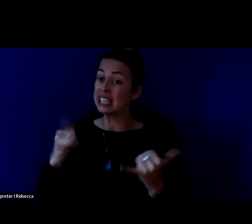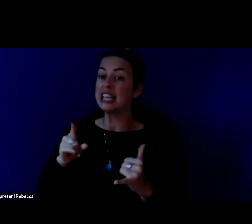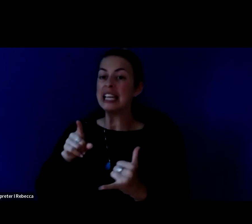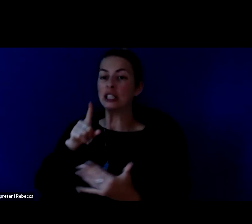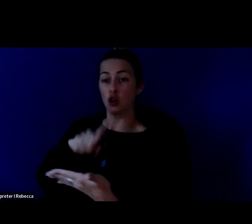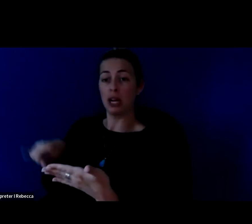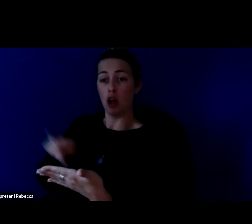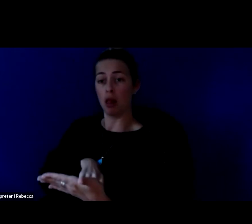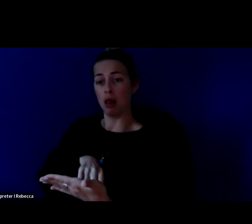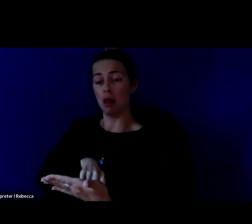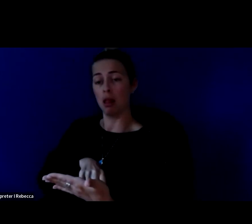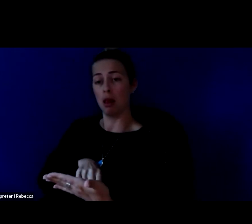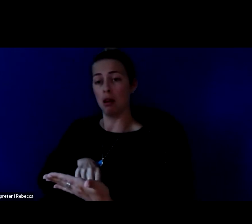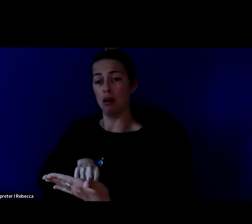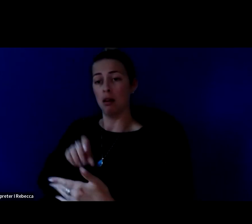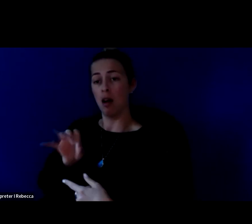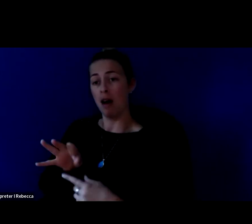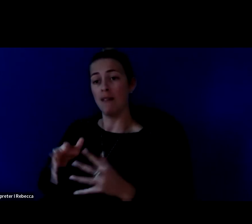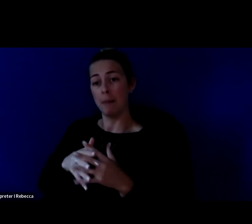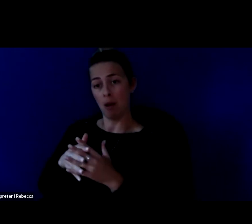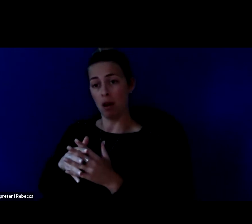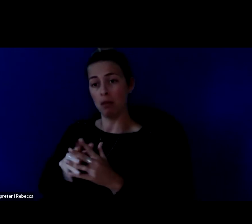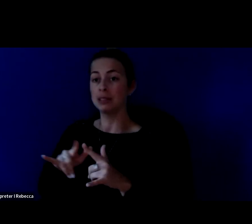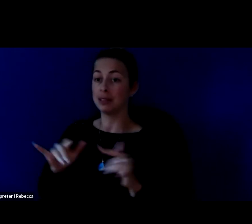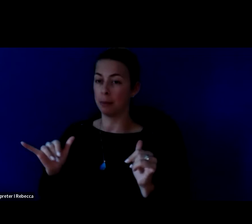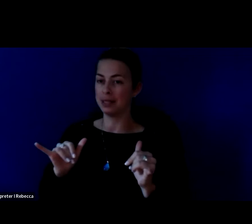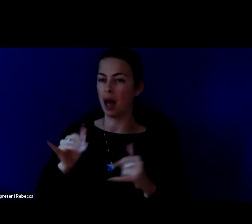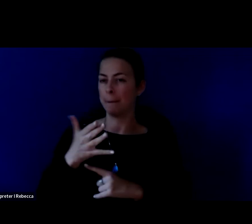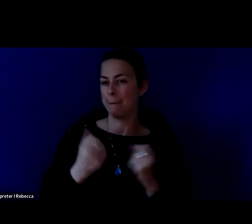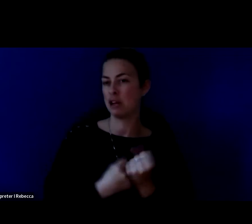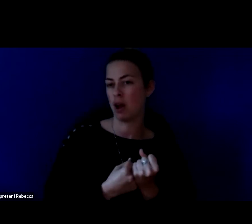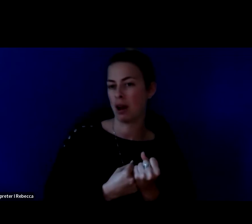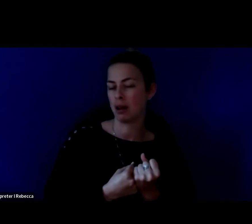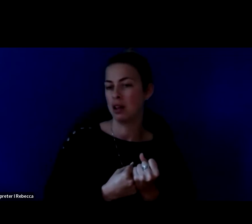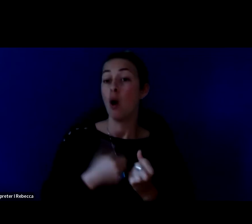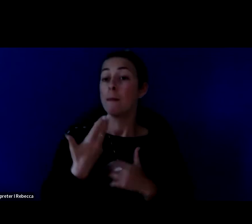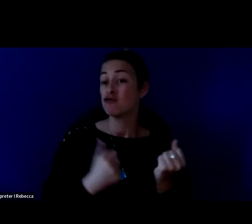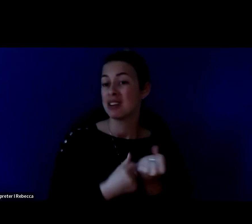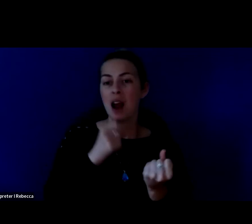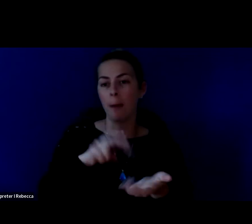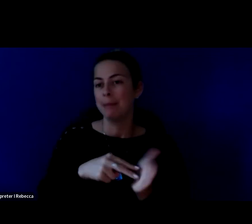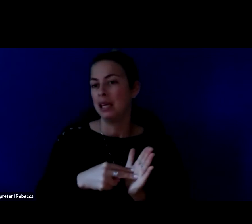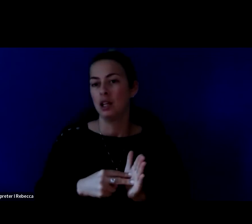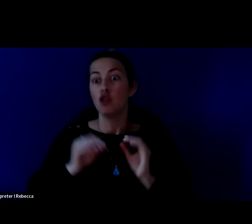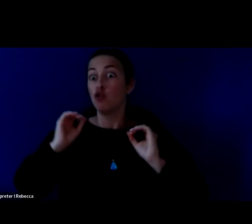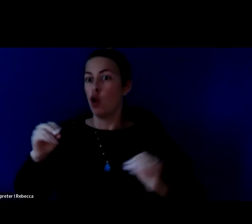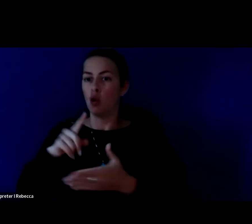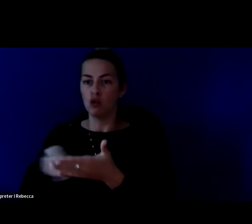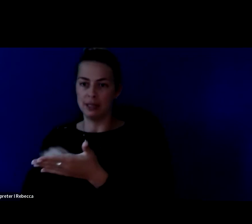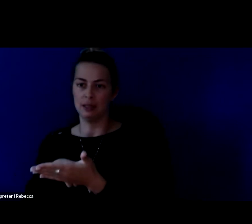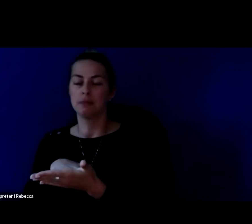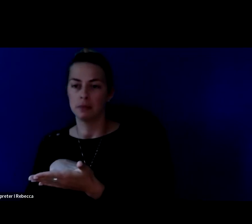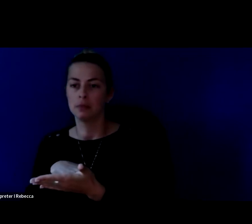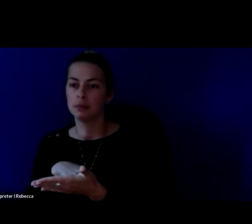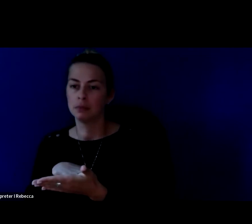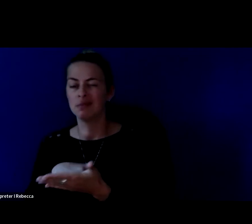so what it means to be a patriot doesn't mean that you're not critical. And sometimes folks, unfortunately,